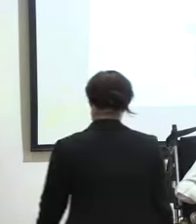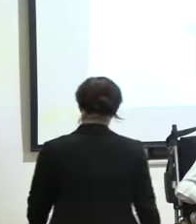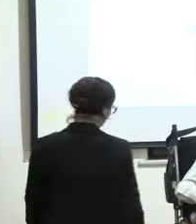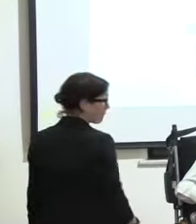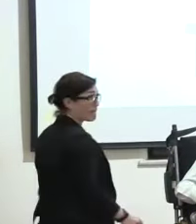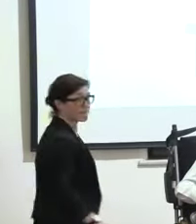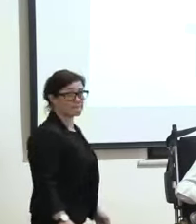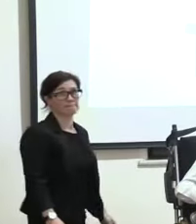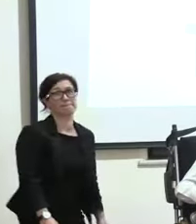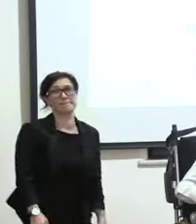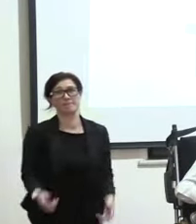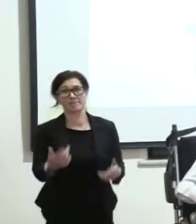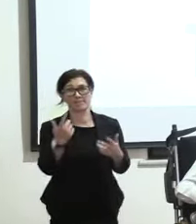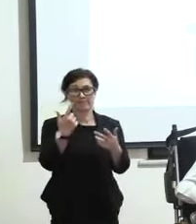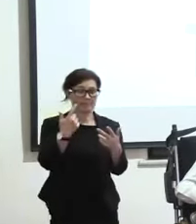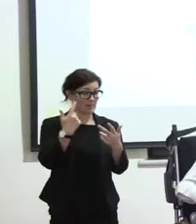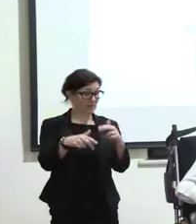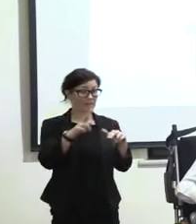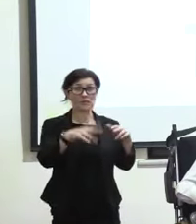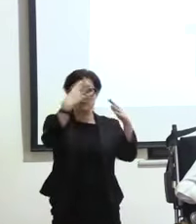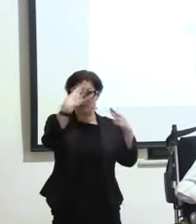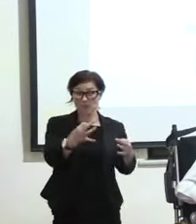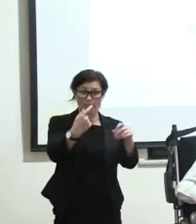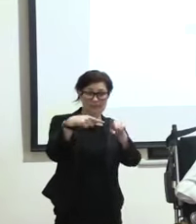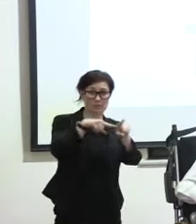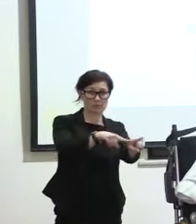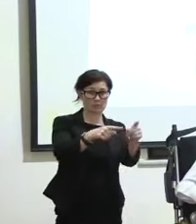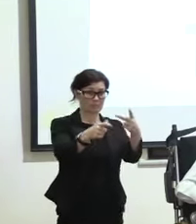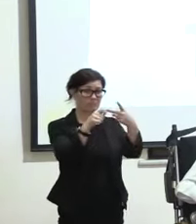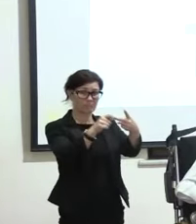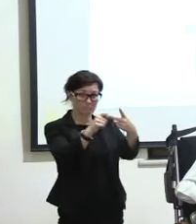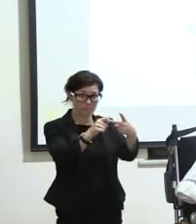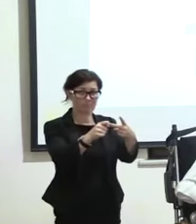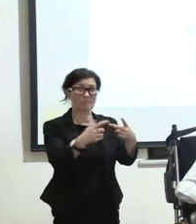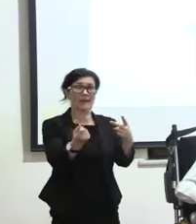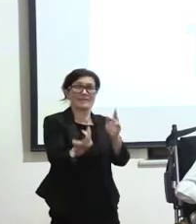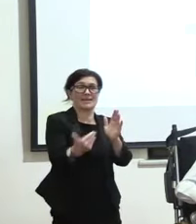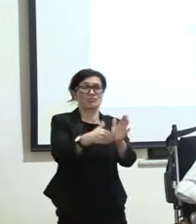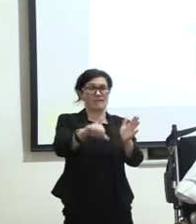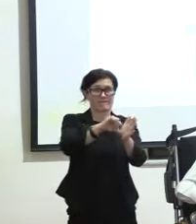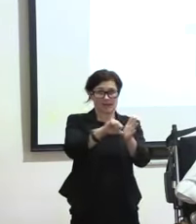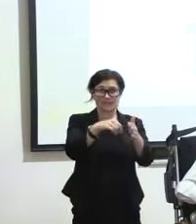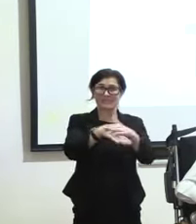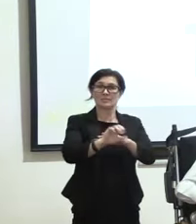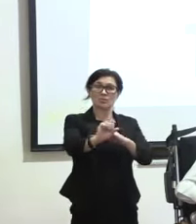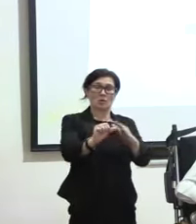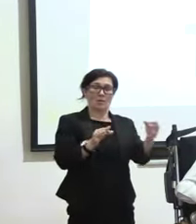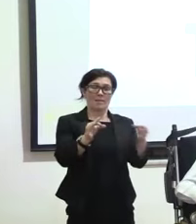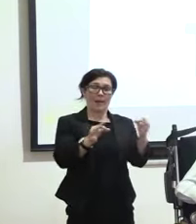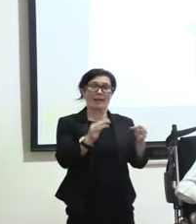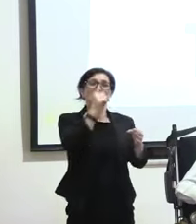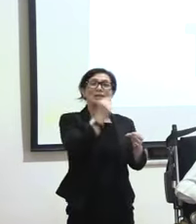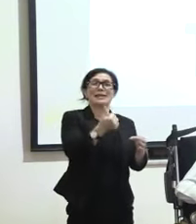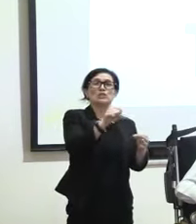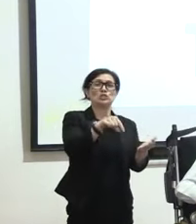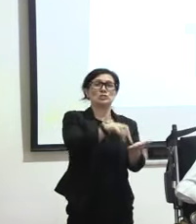you have extra funding in your plan that is dedicated towards using this method. So some people were worried that if they